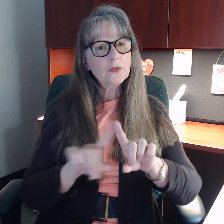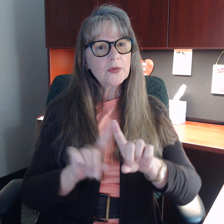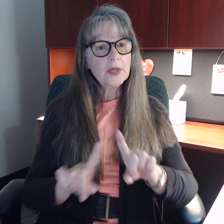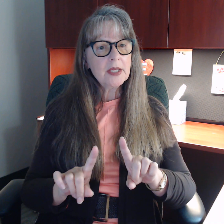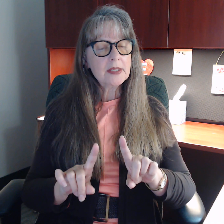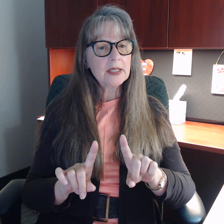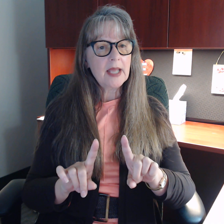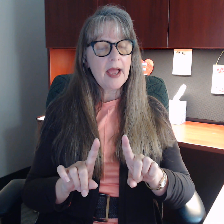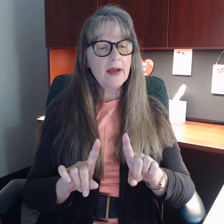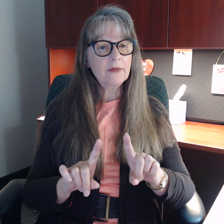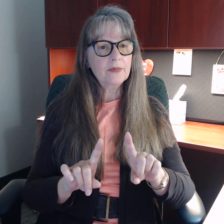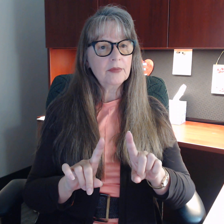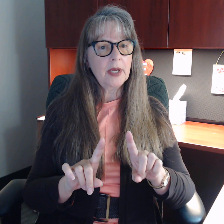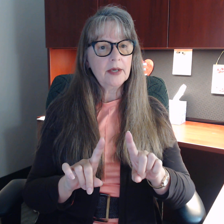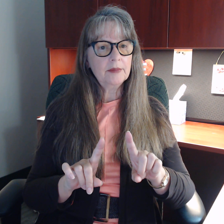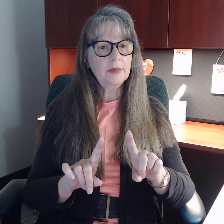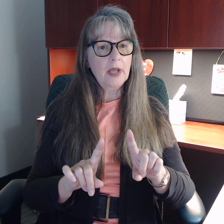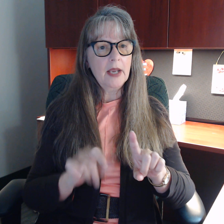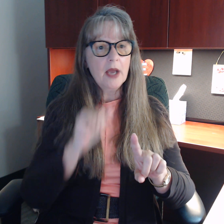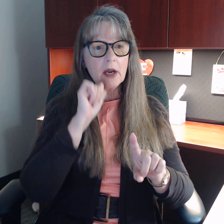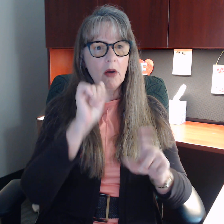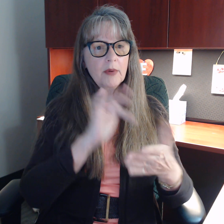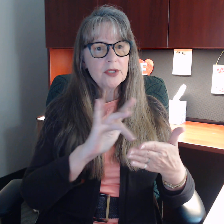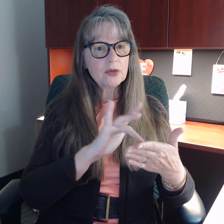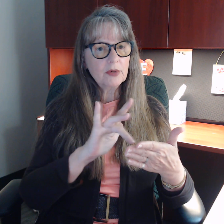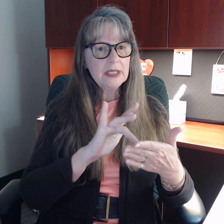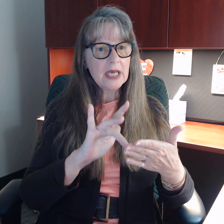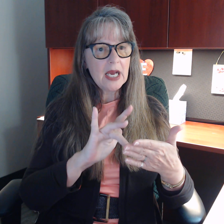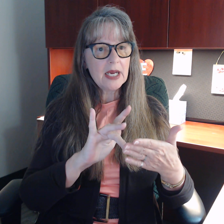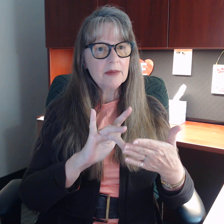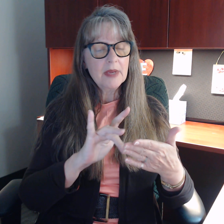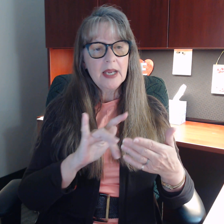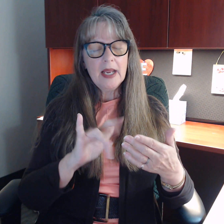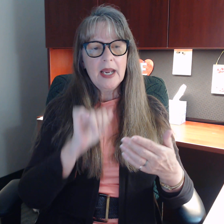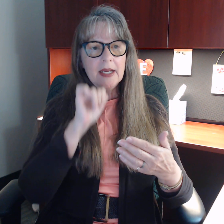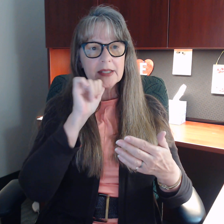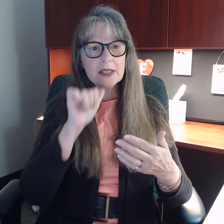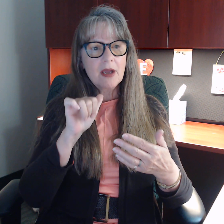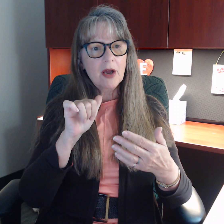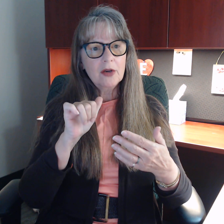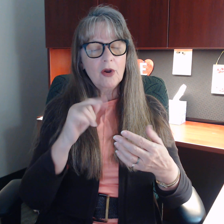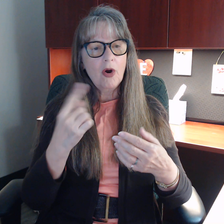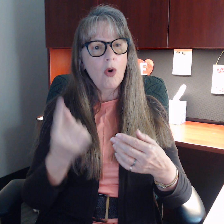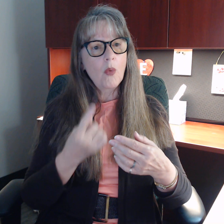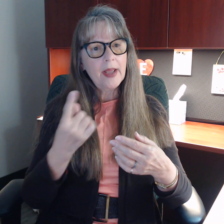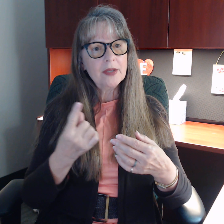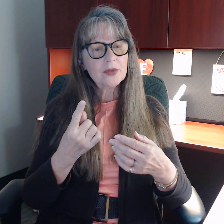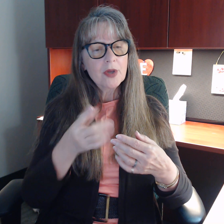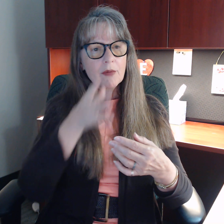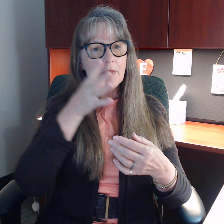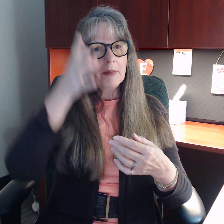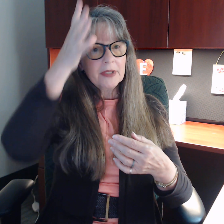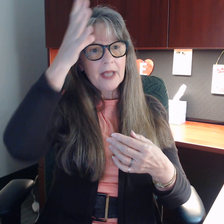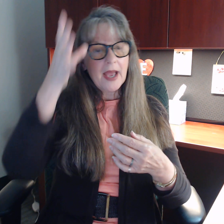things, and have and not always screen time, and it's not always mom and dad,